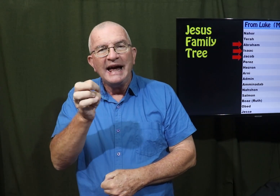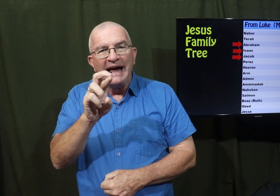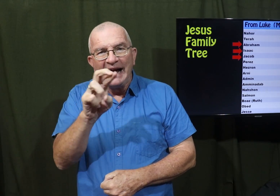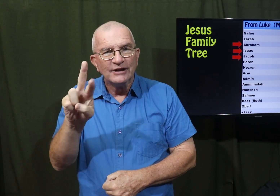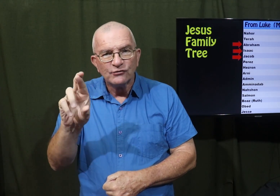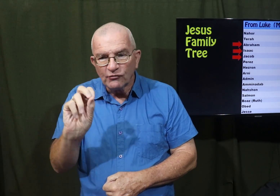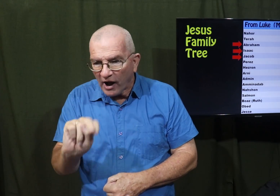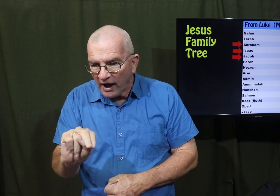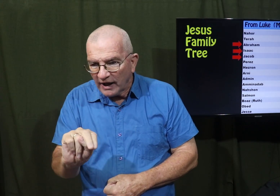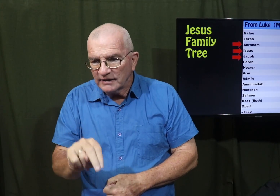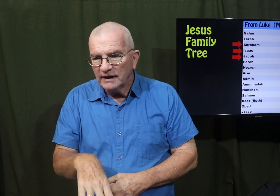Perez,